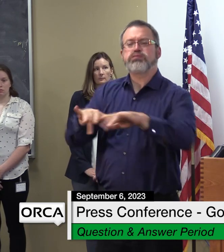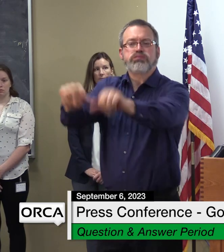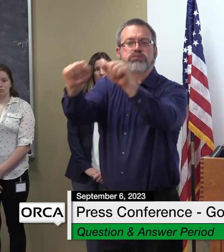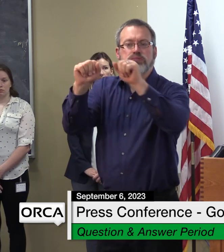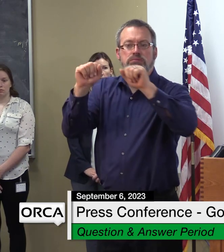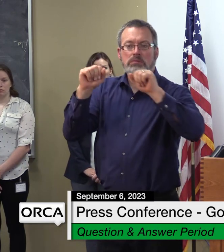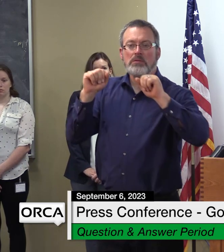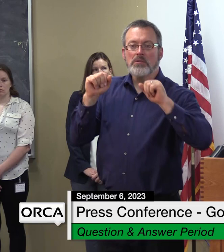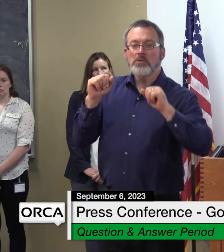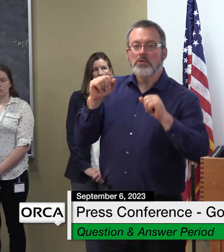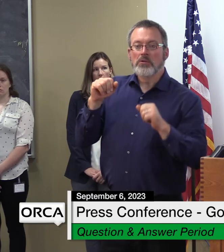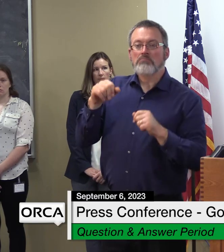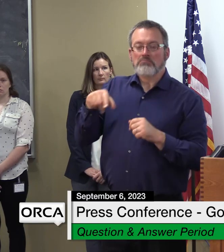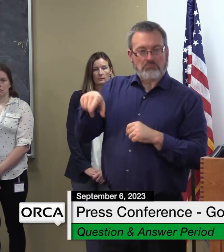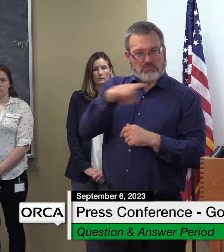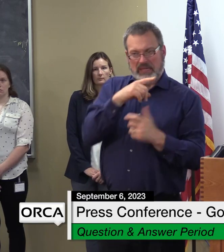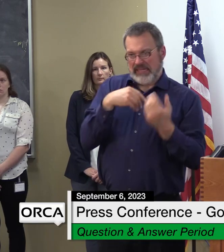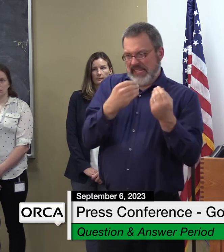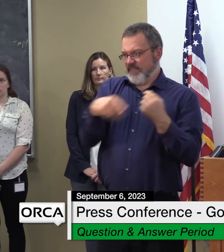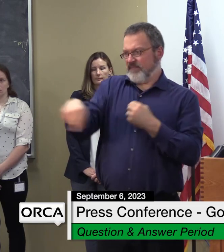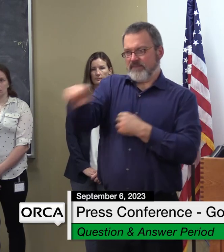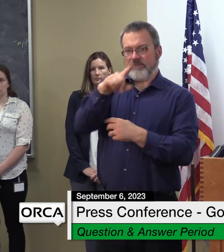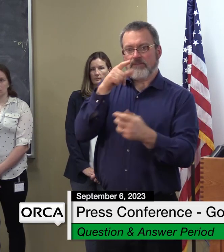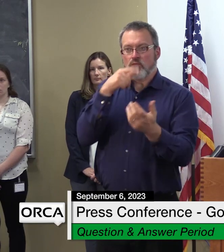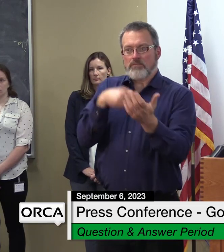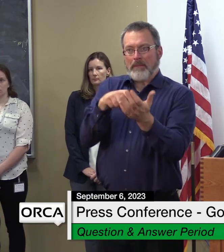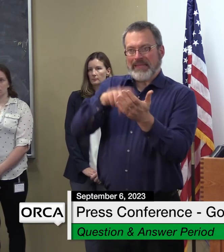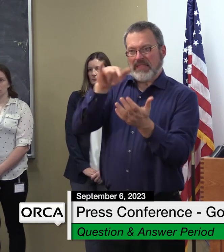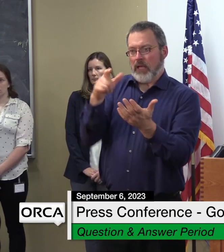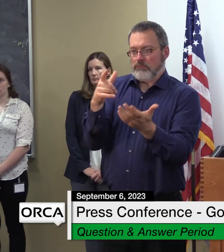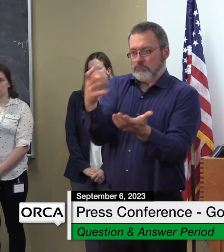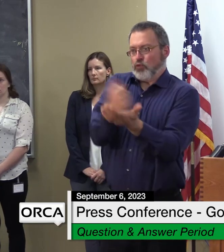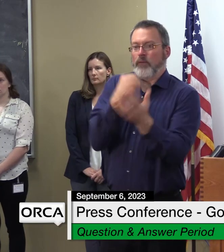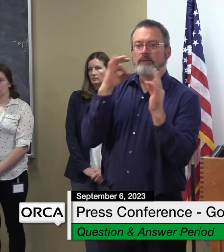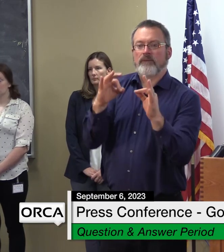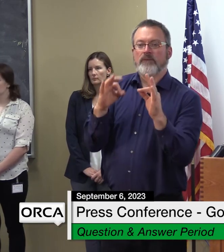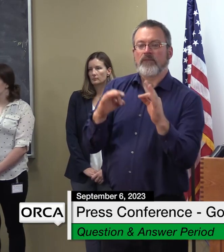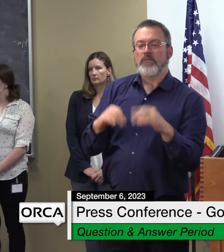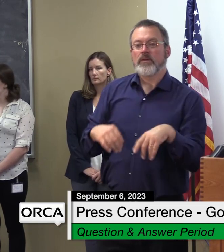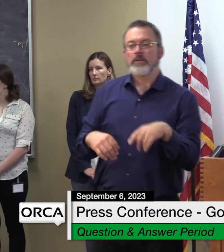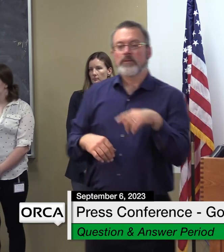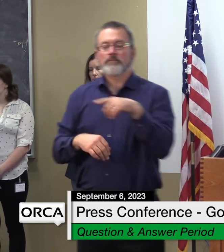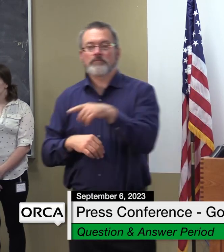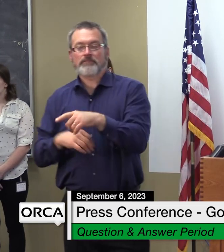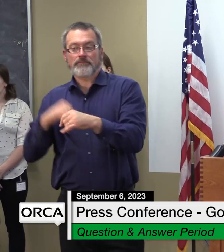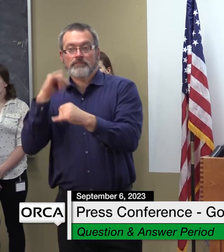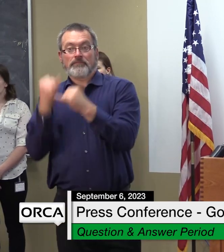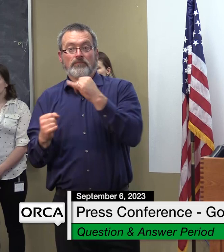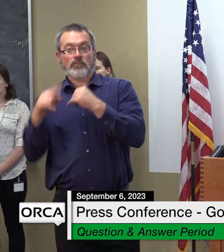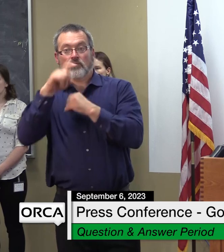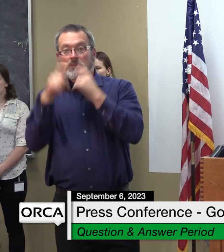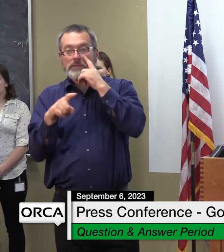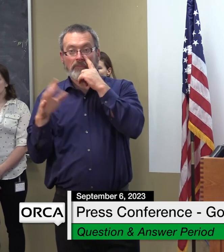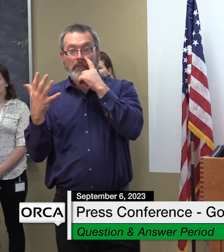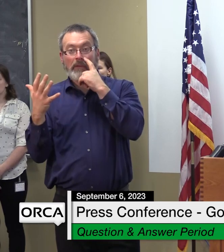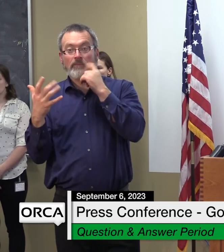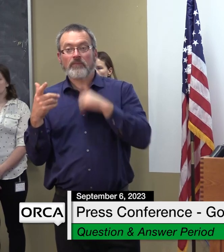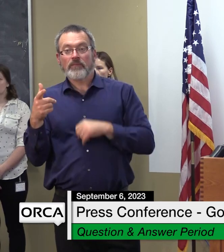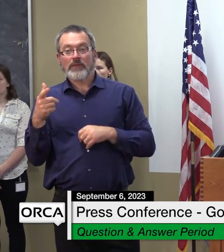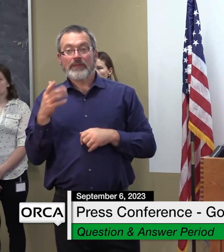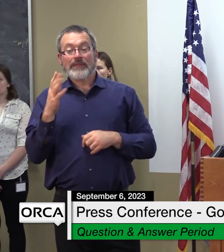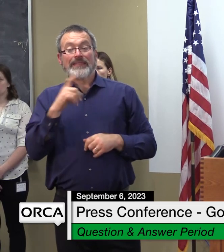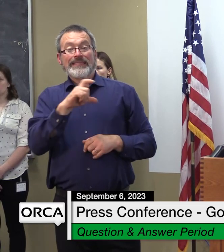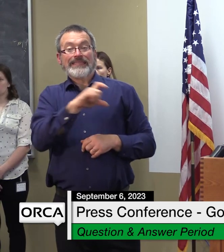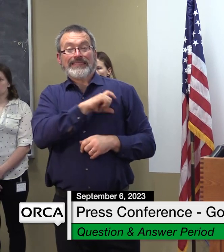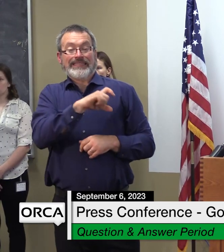deserve and victims as well. And then my last question, going to the other case in Franklin County with Sheriff John Grismore. I'm sure everyone's seen the